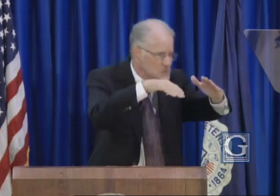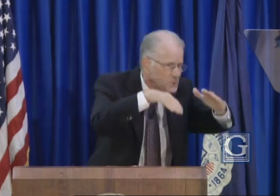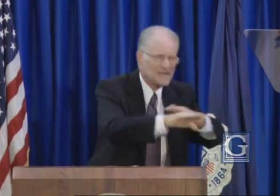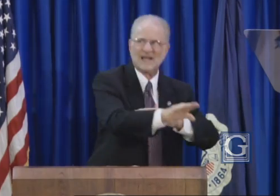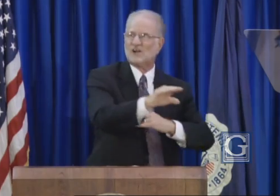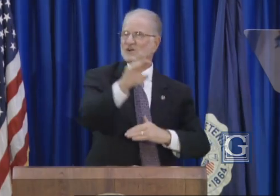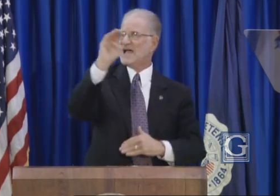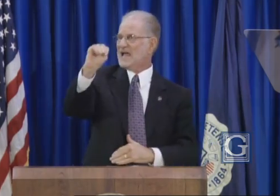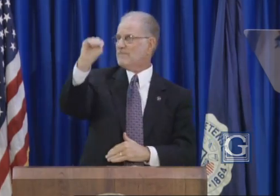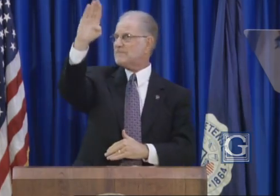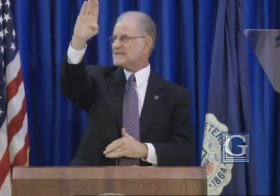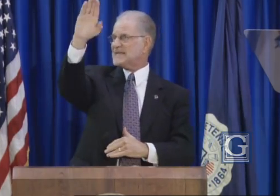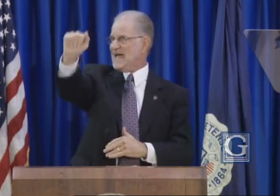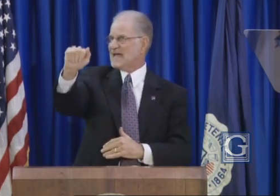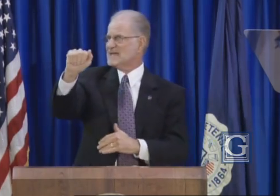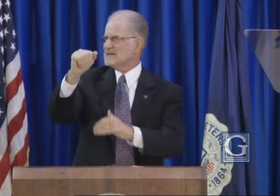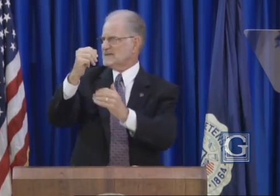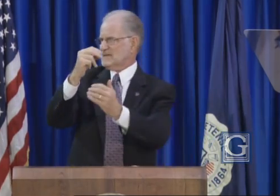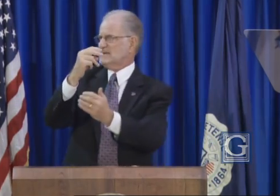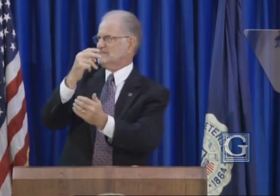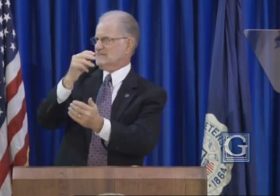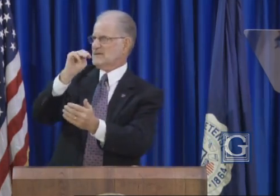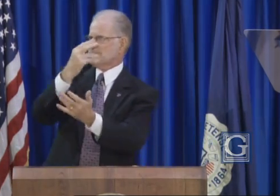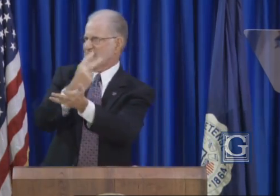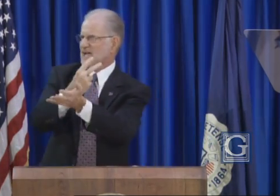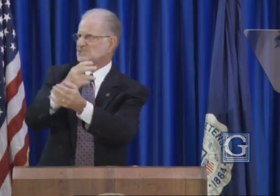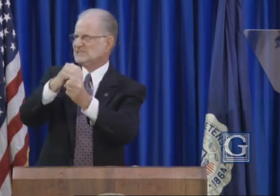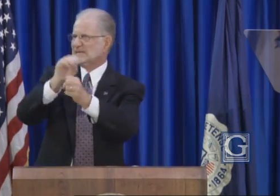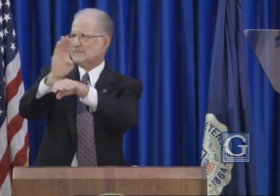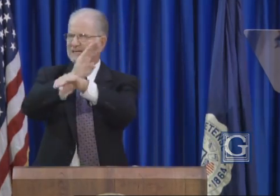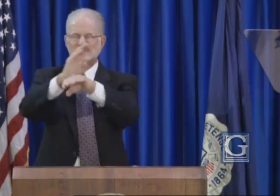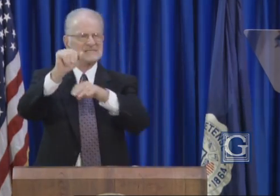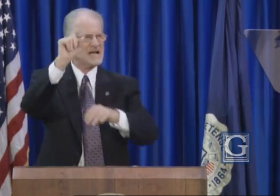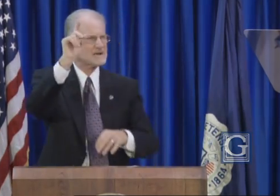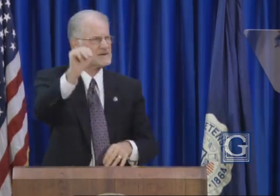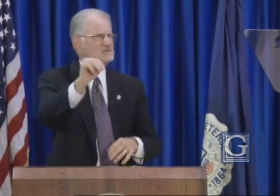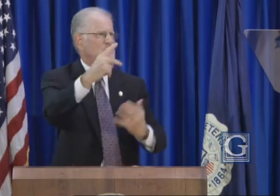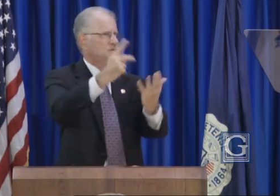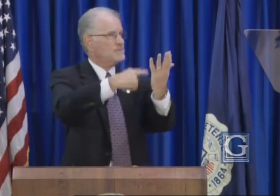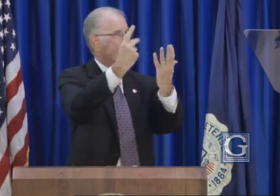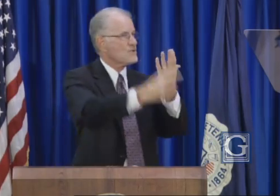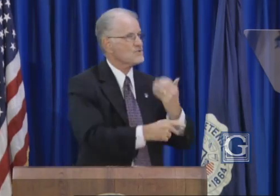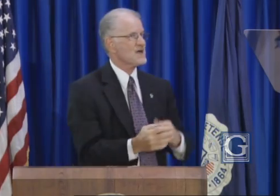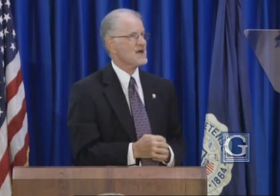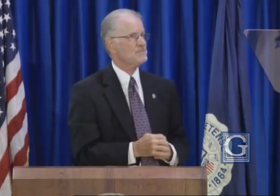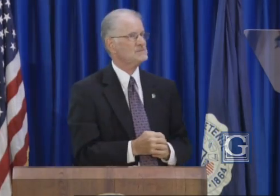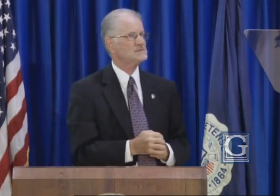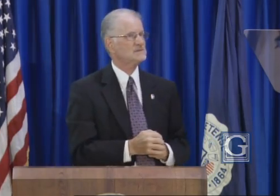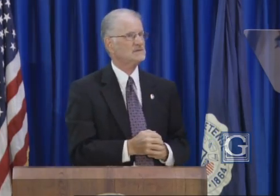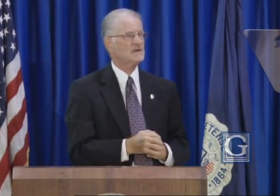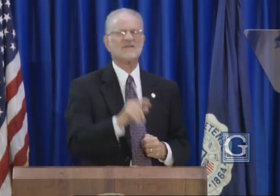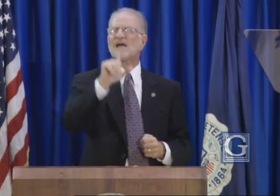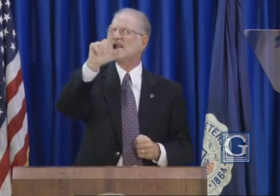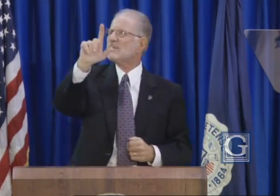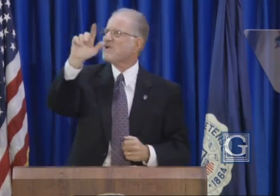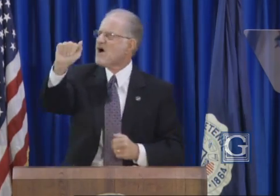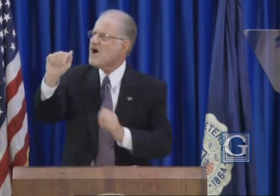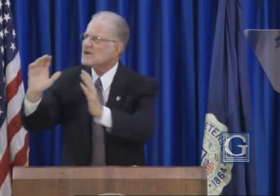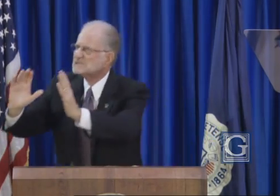the liberal arts preparation to enter Masters of Business Administration, MBA programs,